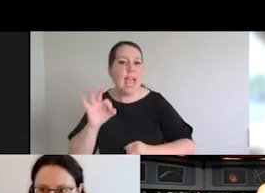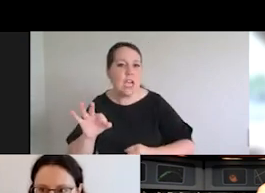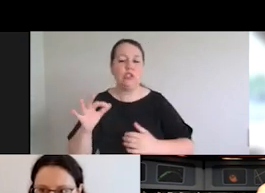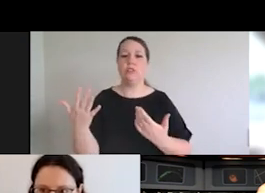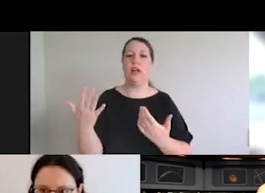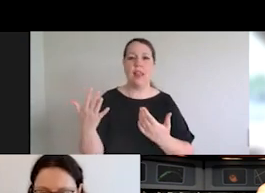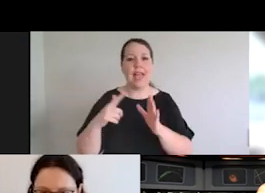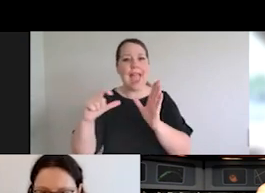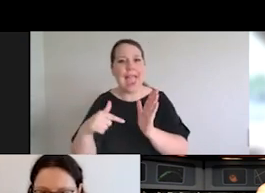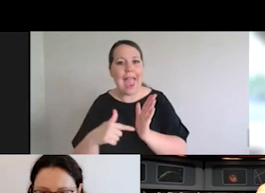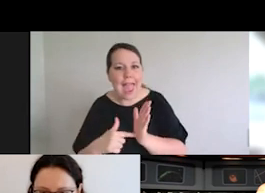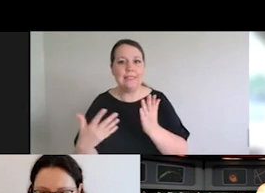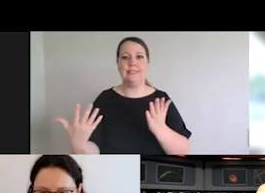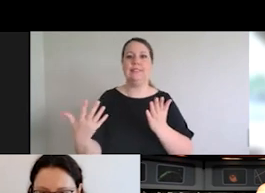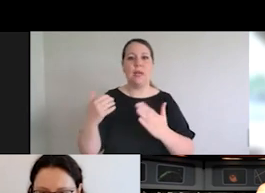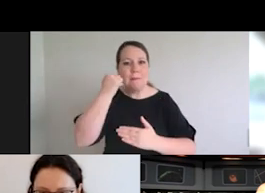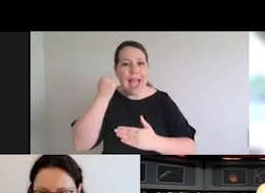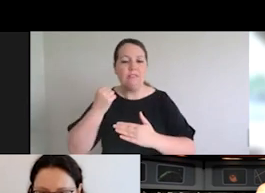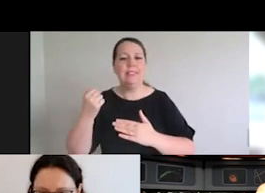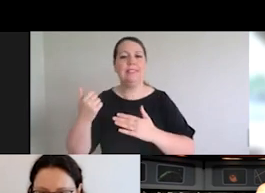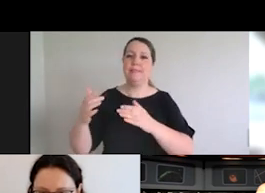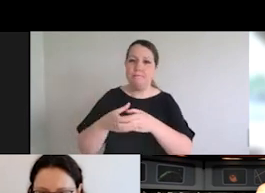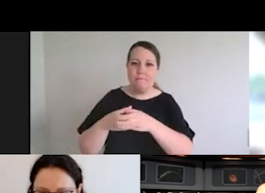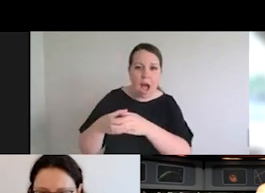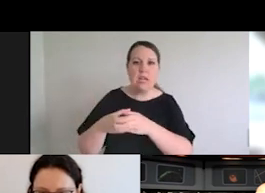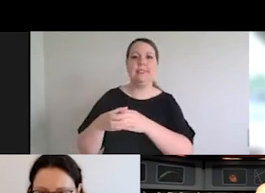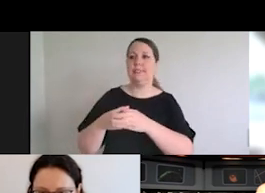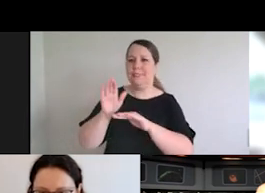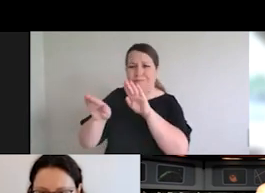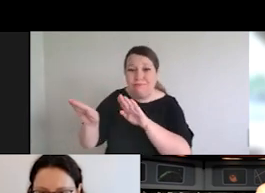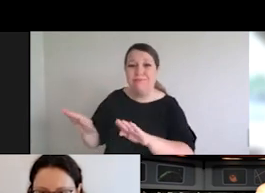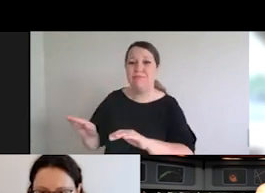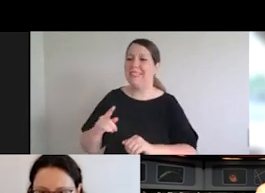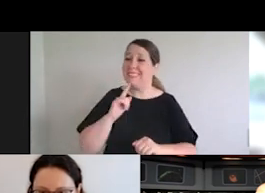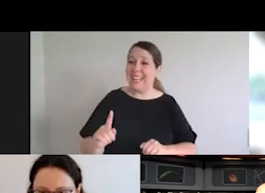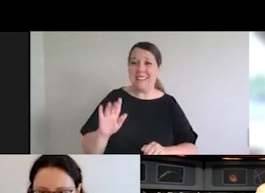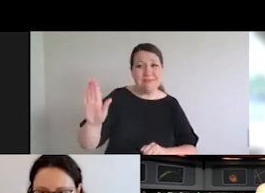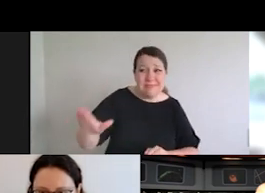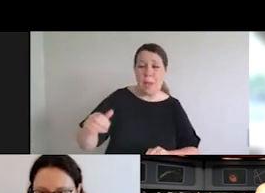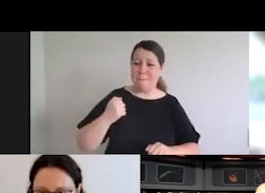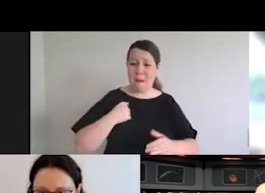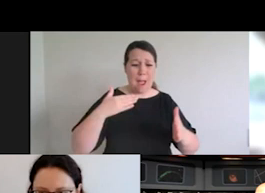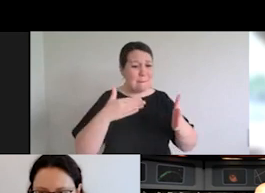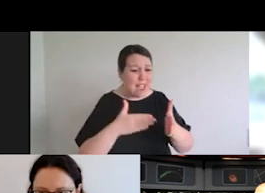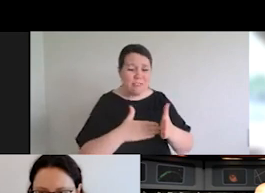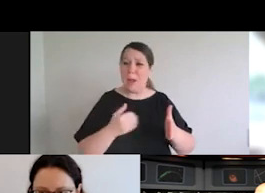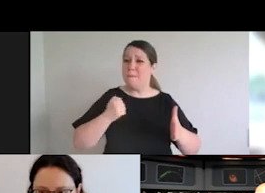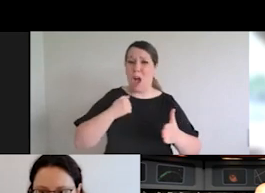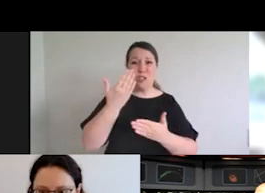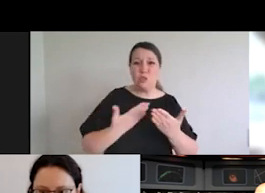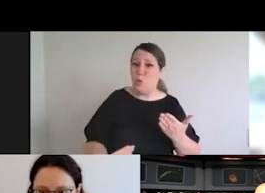the Access Alliance needs, and tell them that your barrier, your story won't get